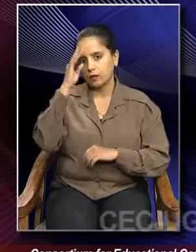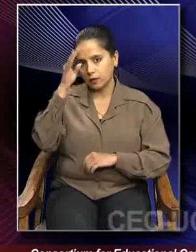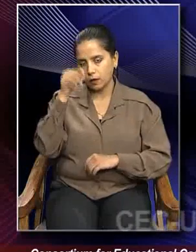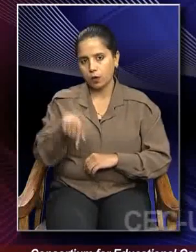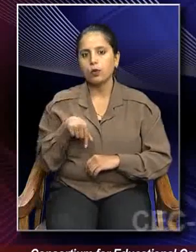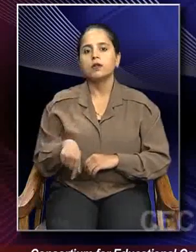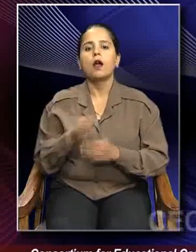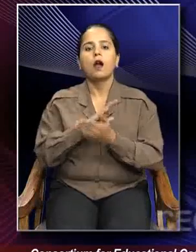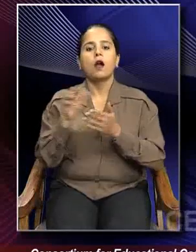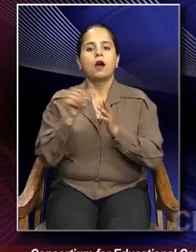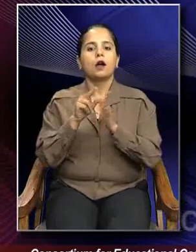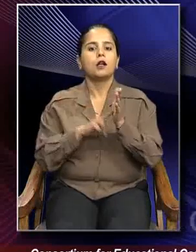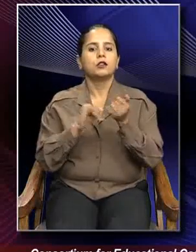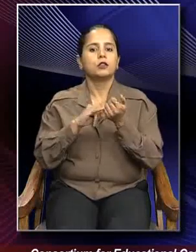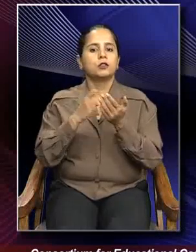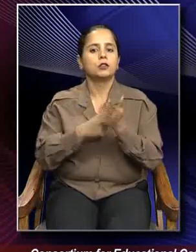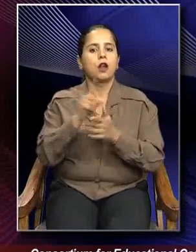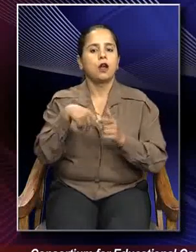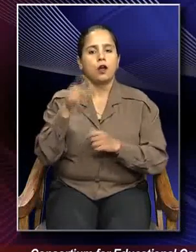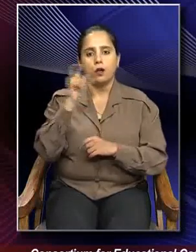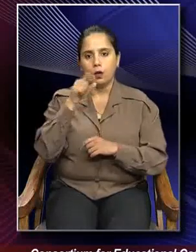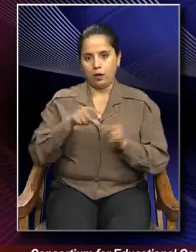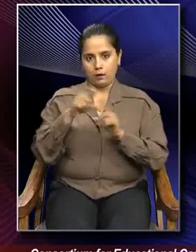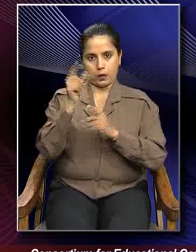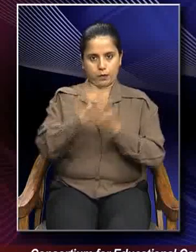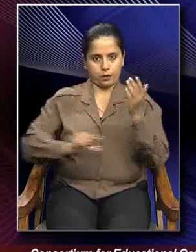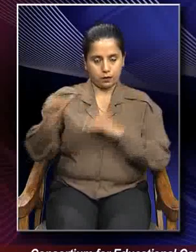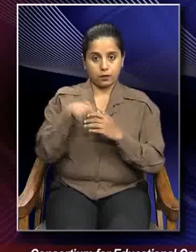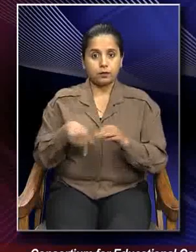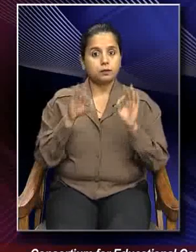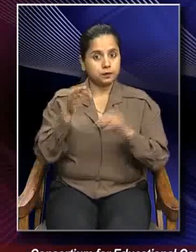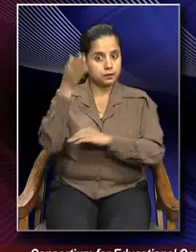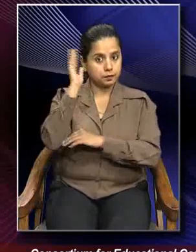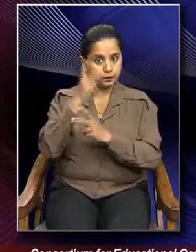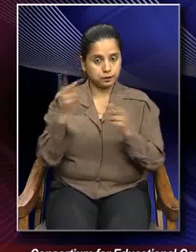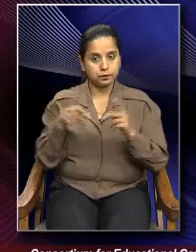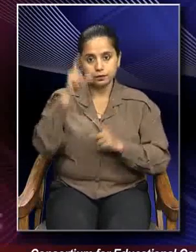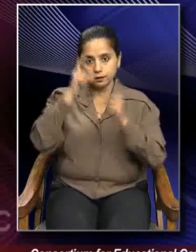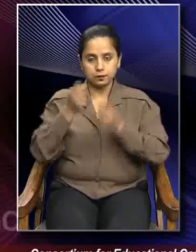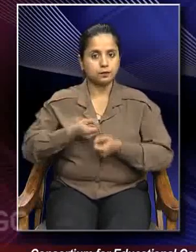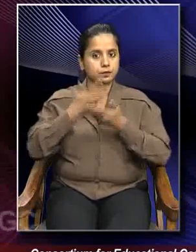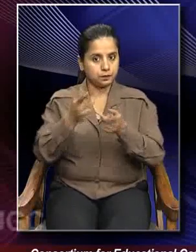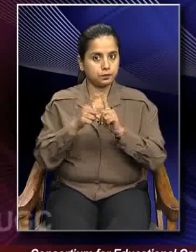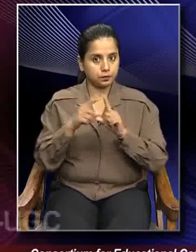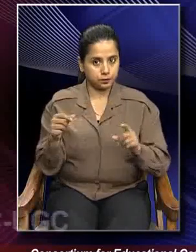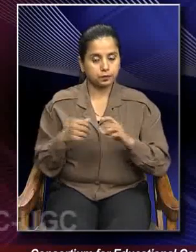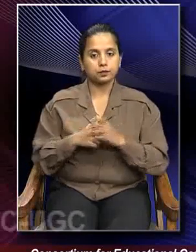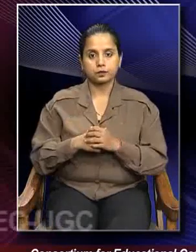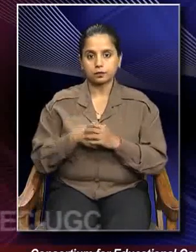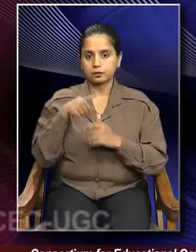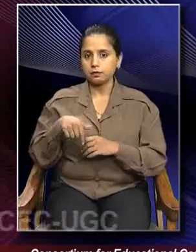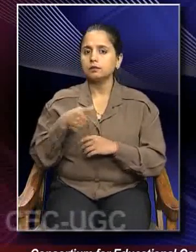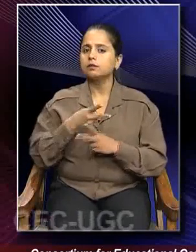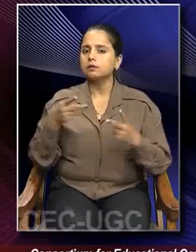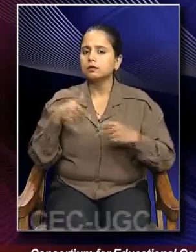of Delhi. Friends, we are doing a special lecture series under the symbolic expressions. And in this